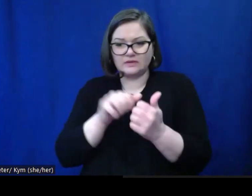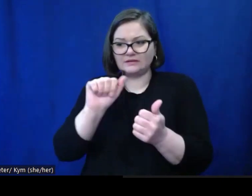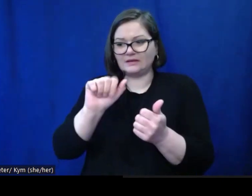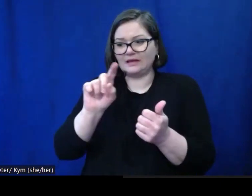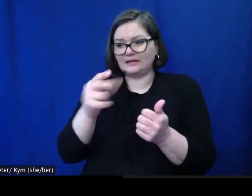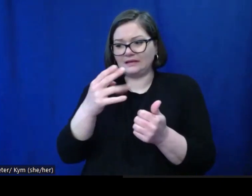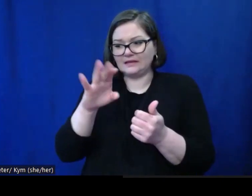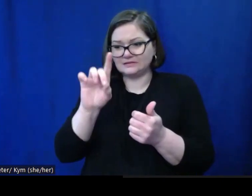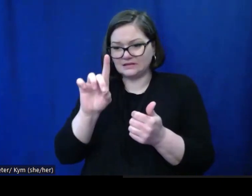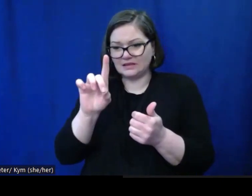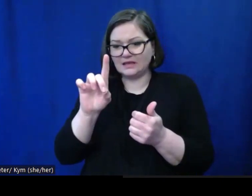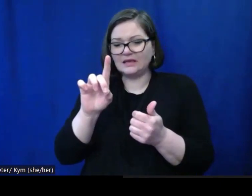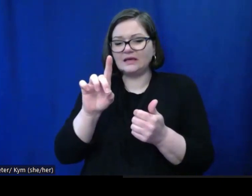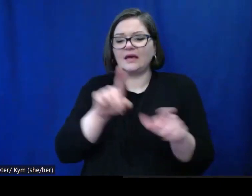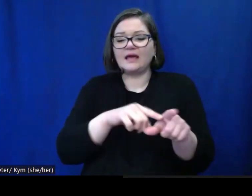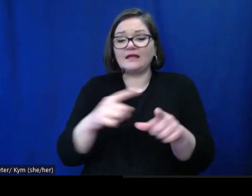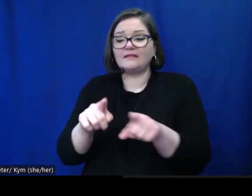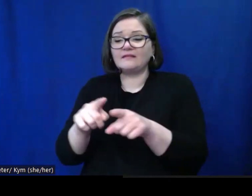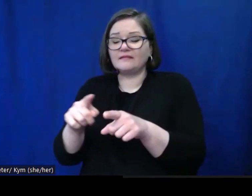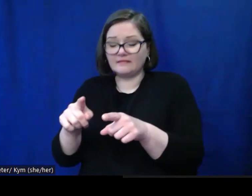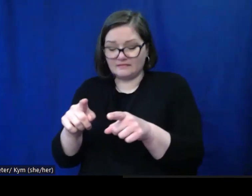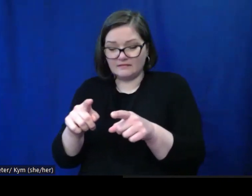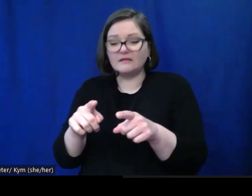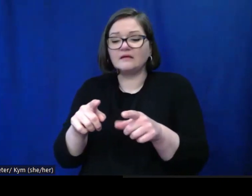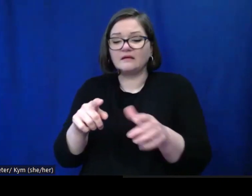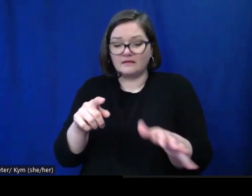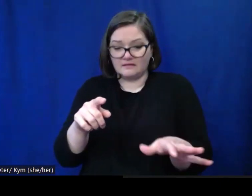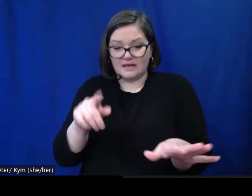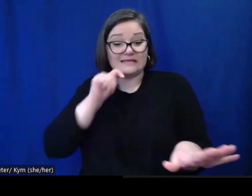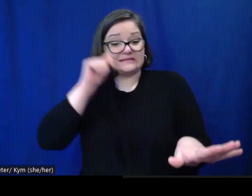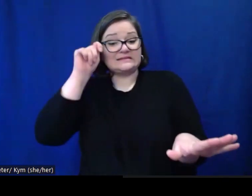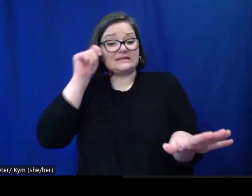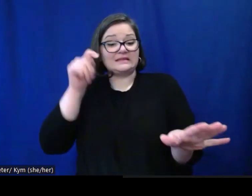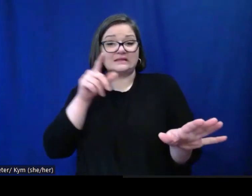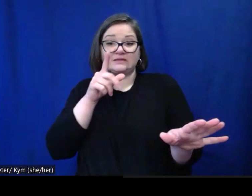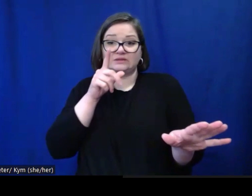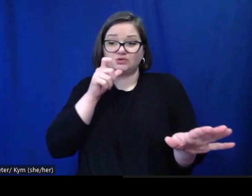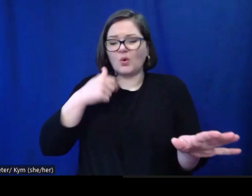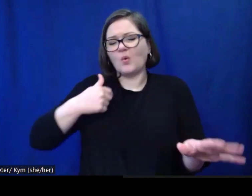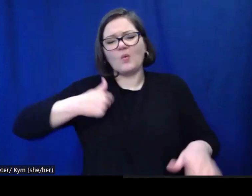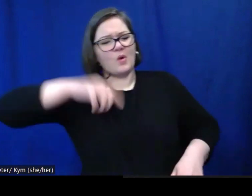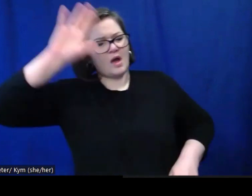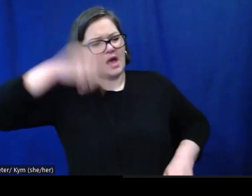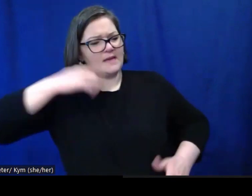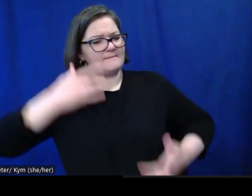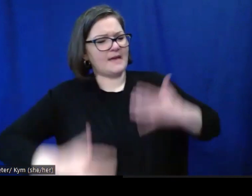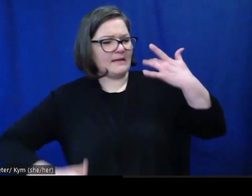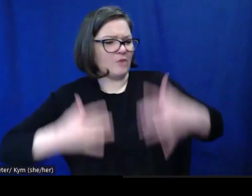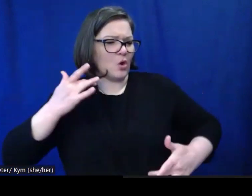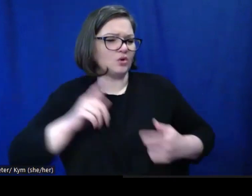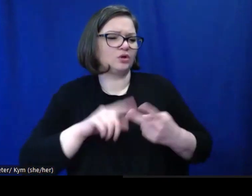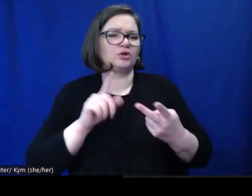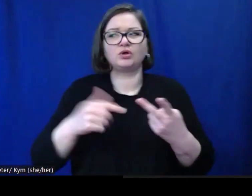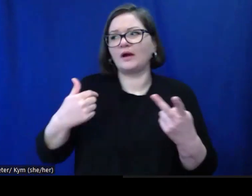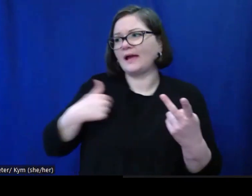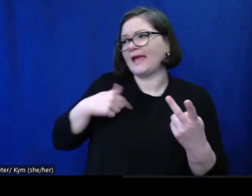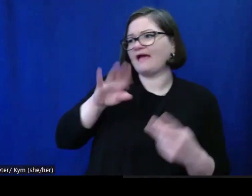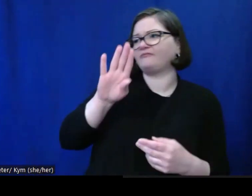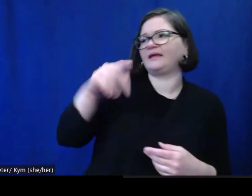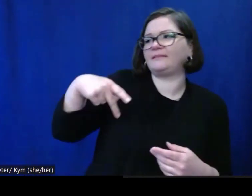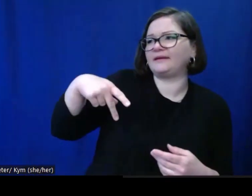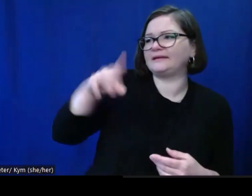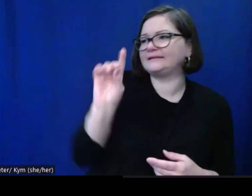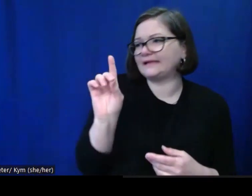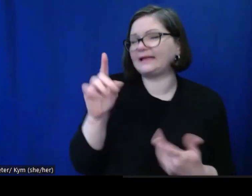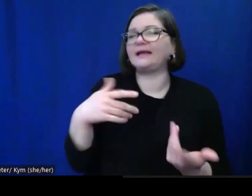ADHD and then adolescents with I'm bipolar or I have a borderline personality.